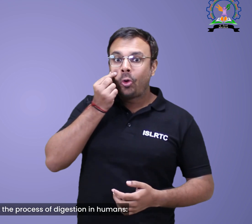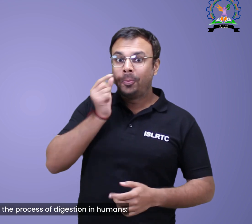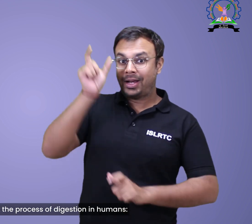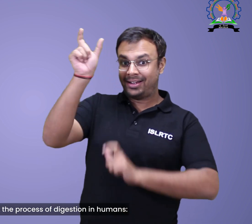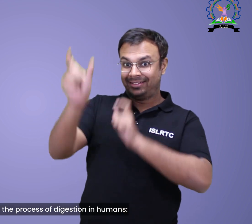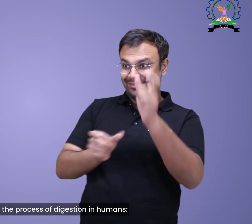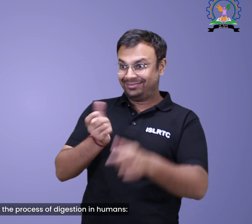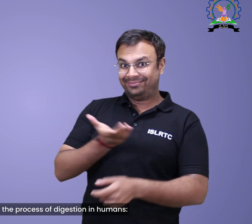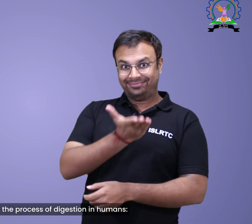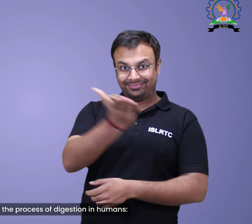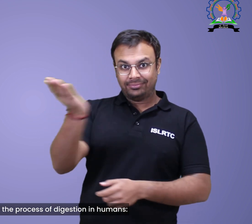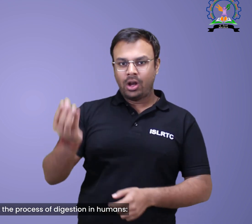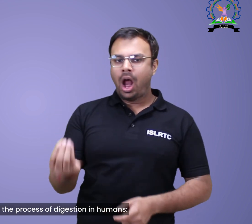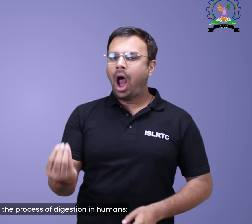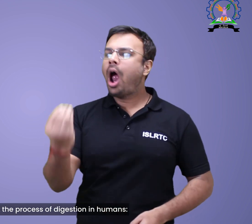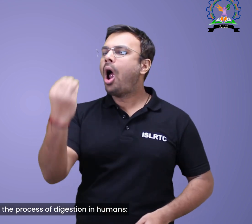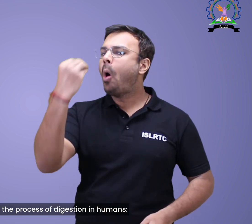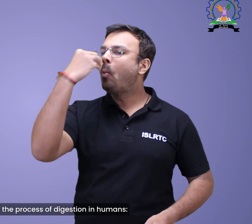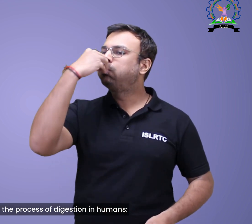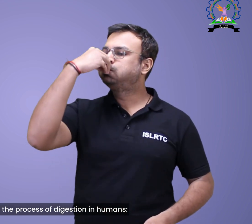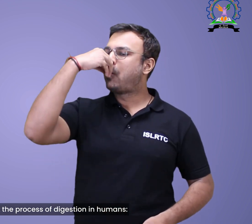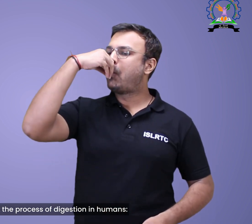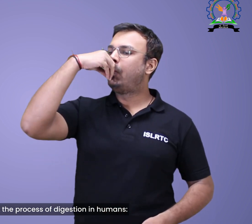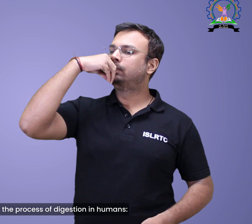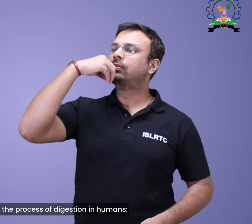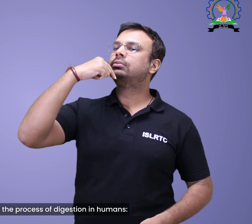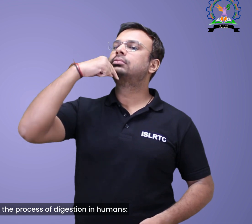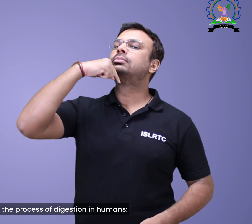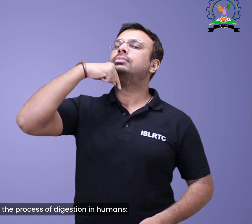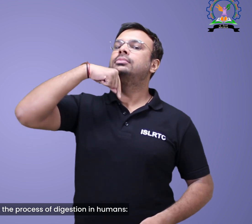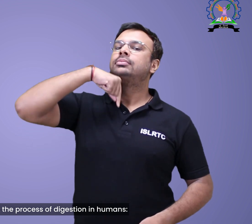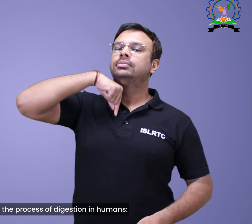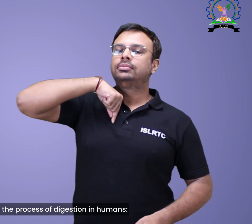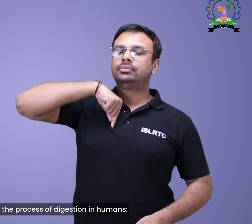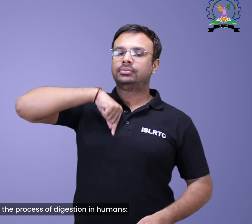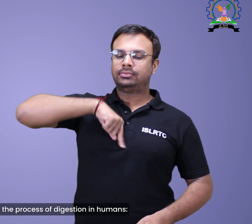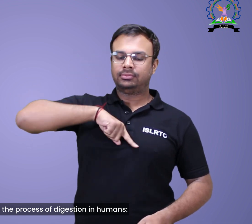Now let us look at the process of digestion in humans.